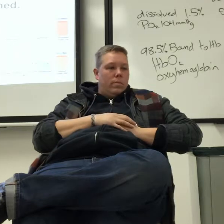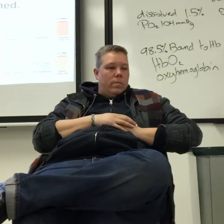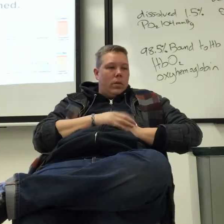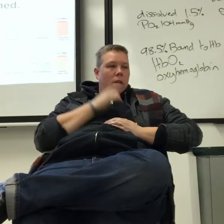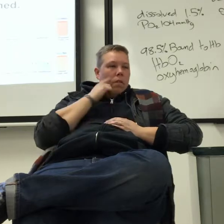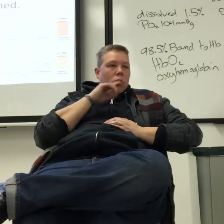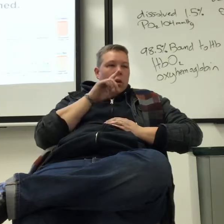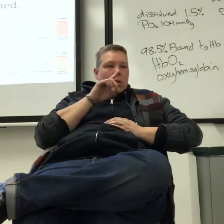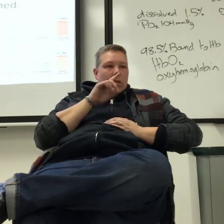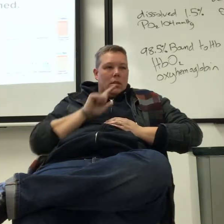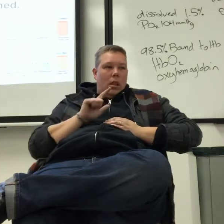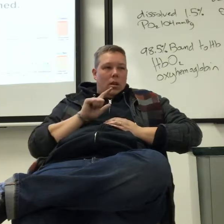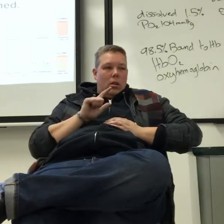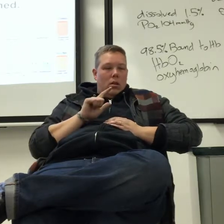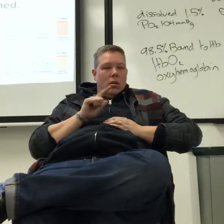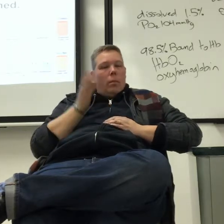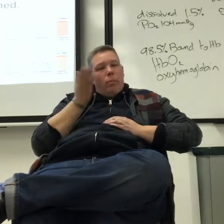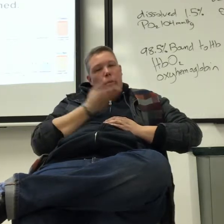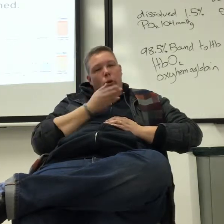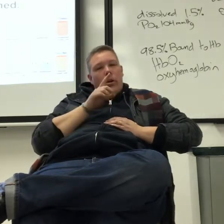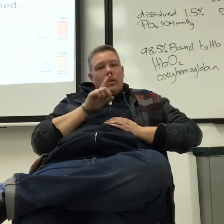per deciliter of blood.